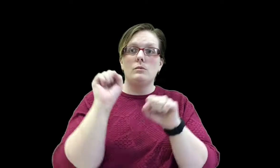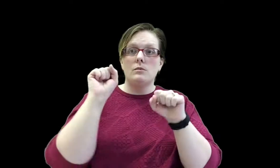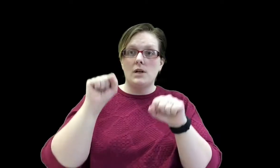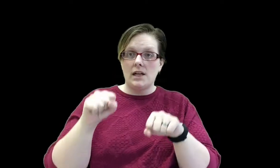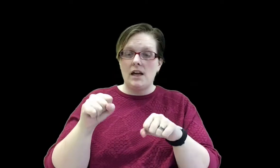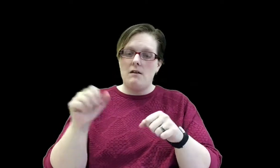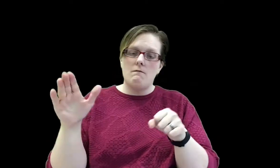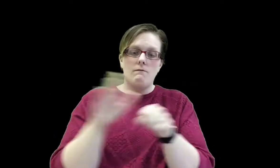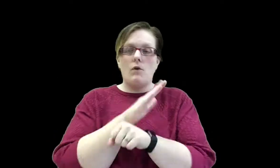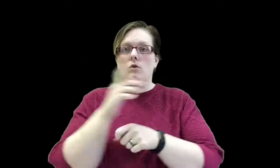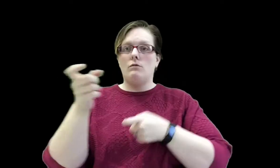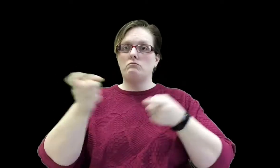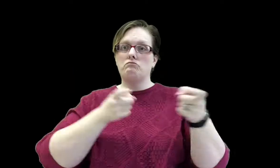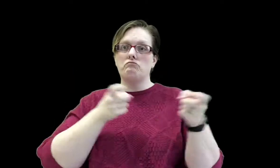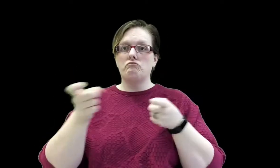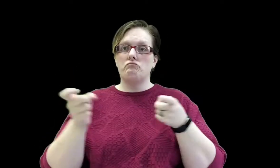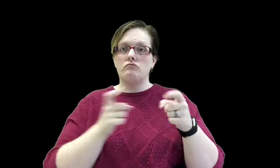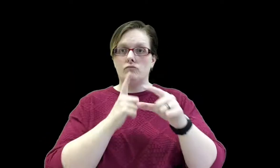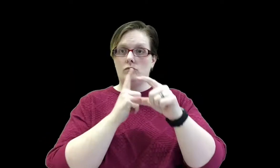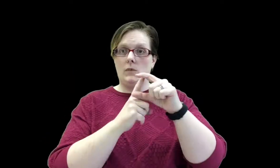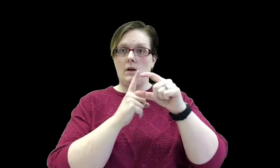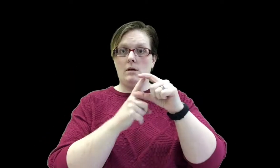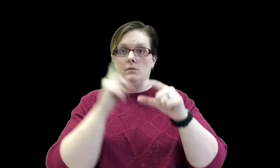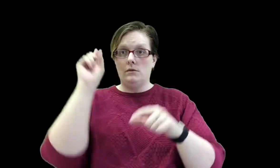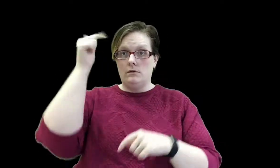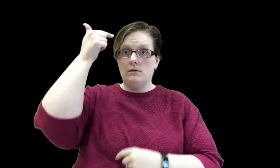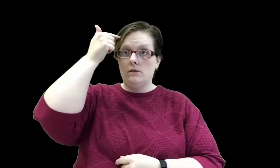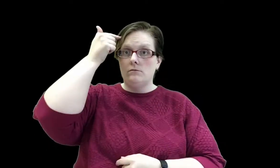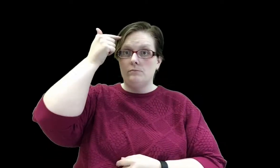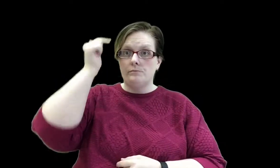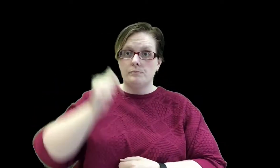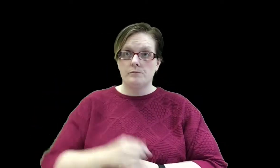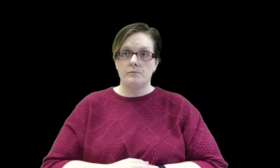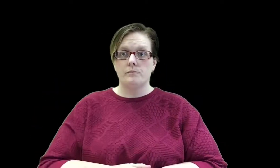them so that they could bring them under full control of communism.